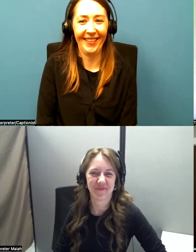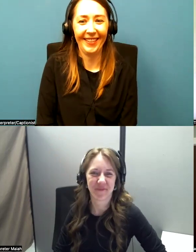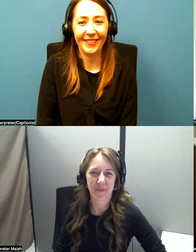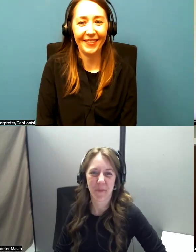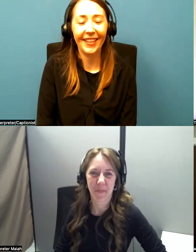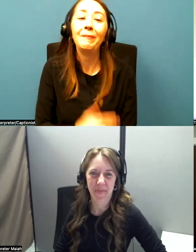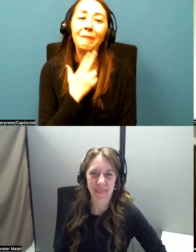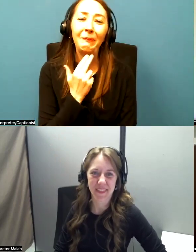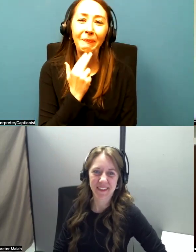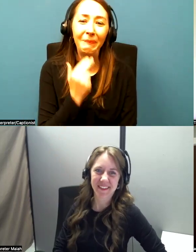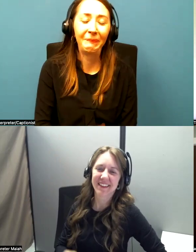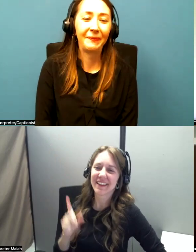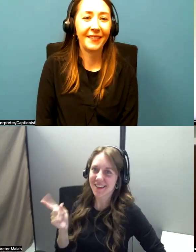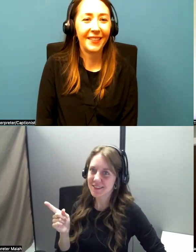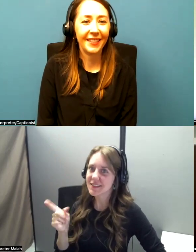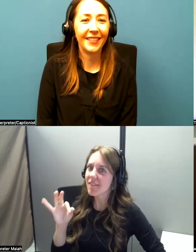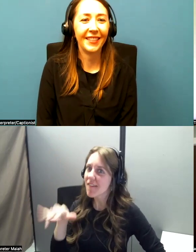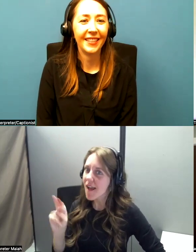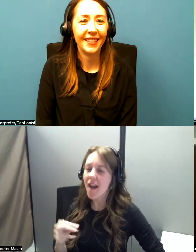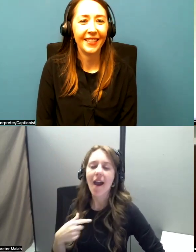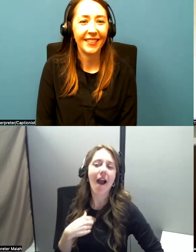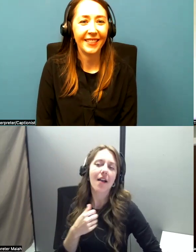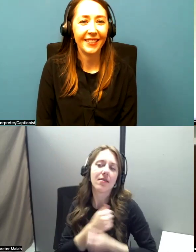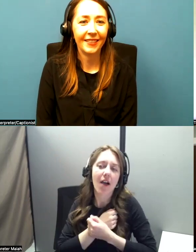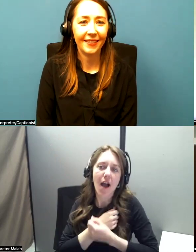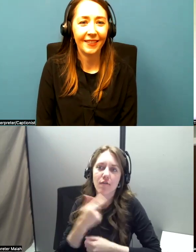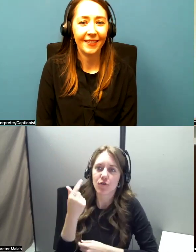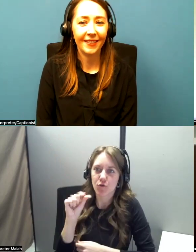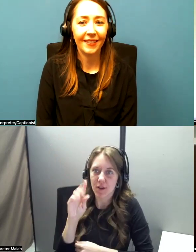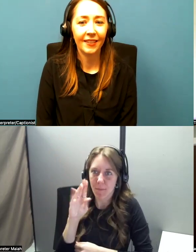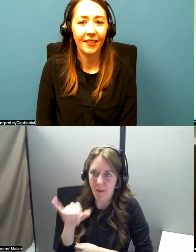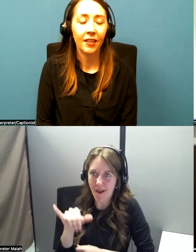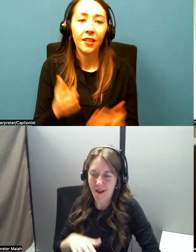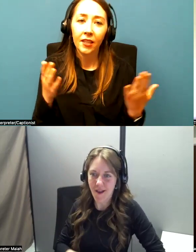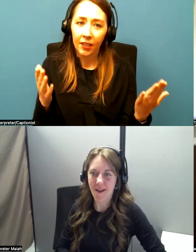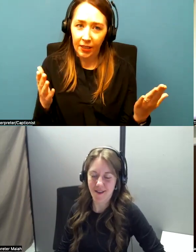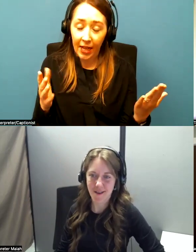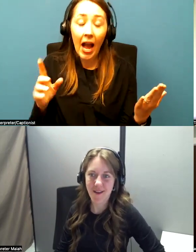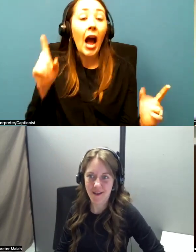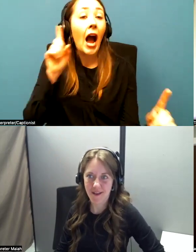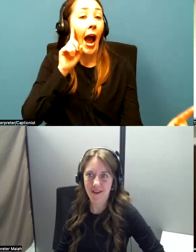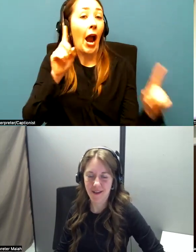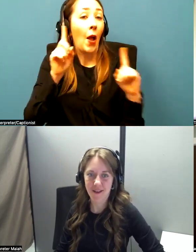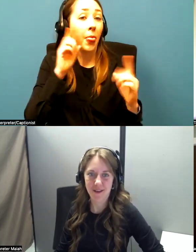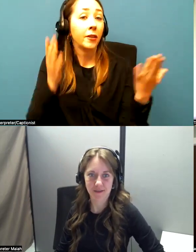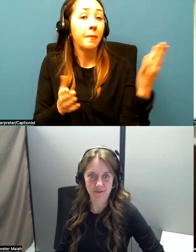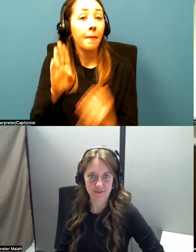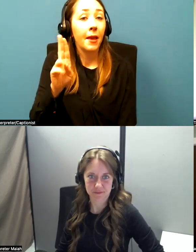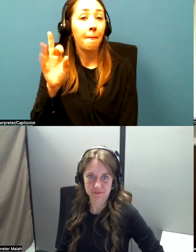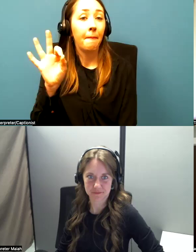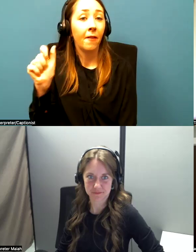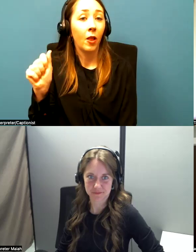Buffalo Bird cutie. fan. I'm a Green Bay fan. So, I hear there might be a Buffalo Bills celebration